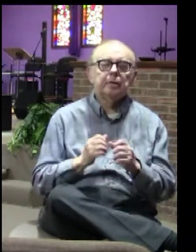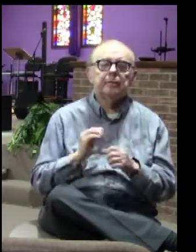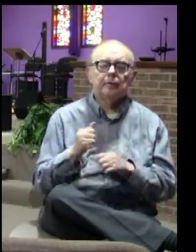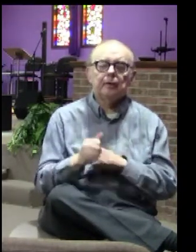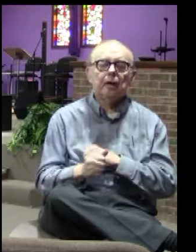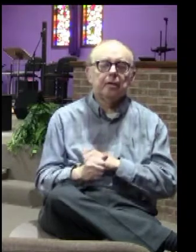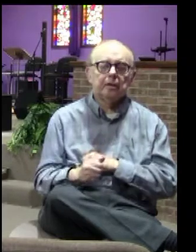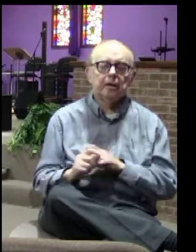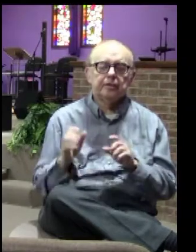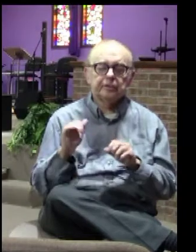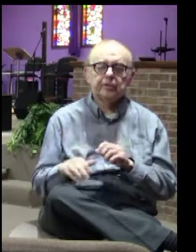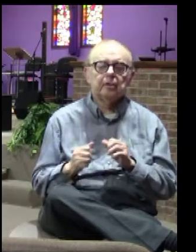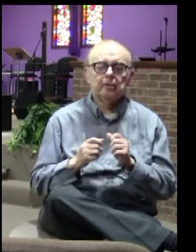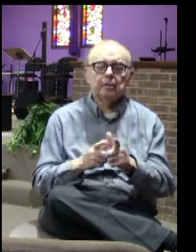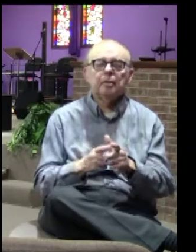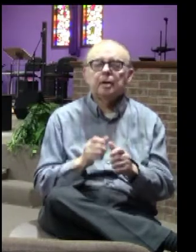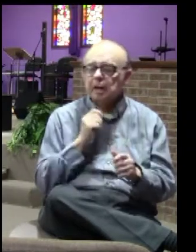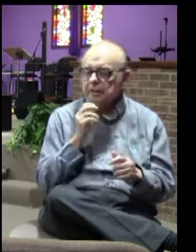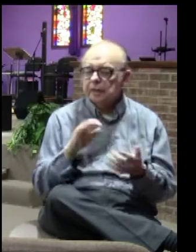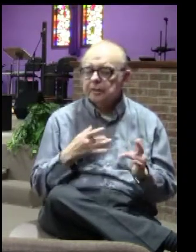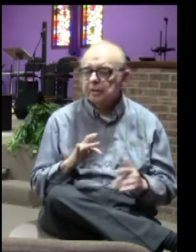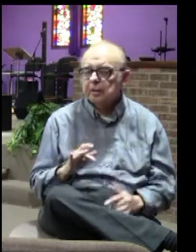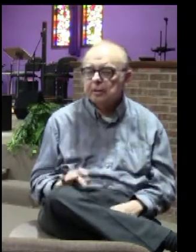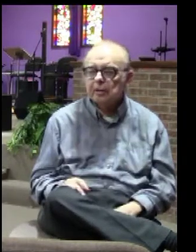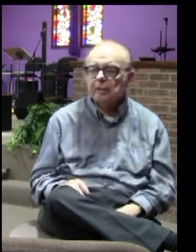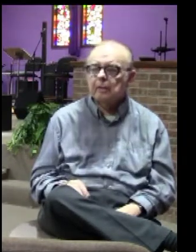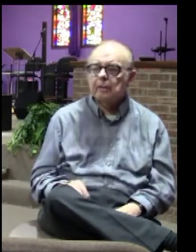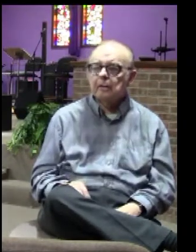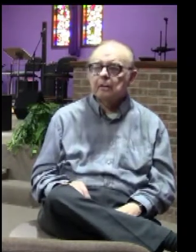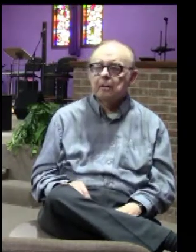still run. And it doesn't hurt.